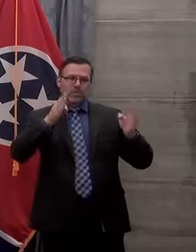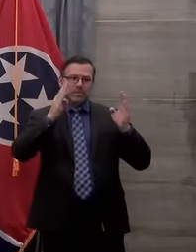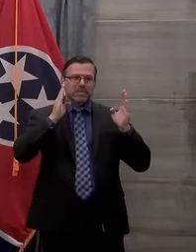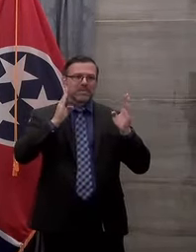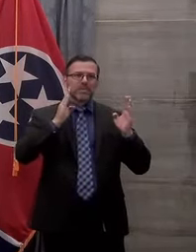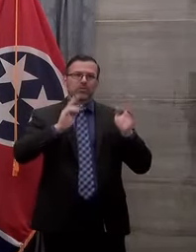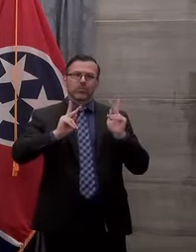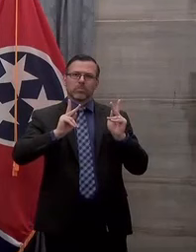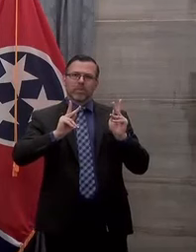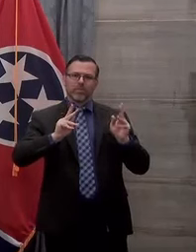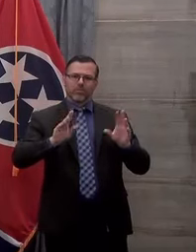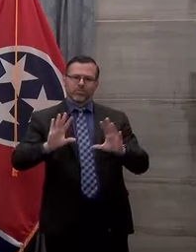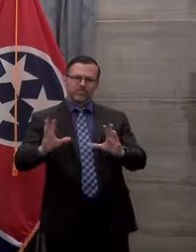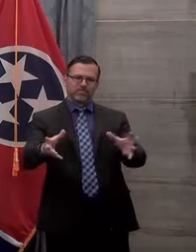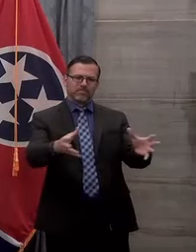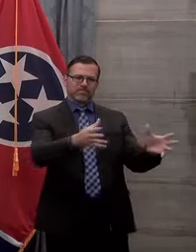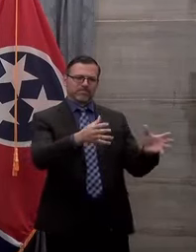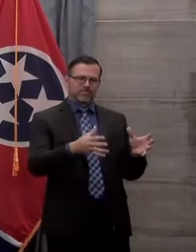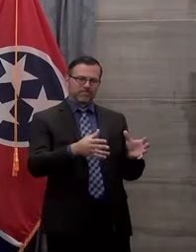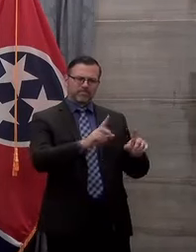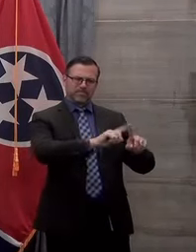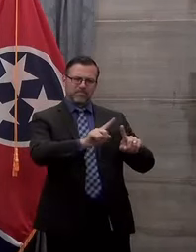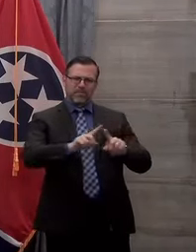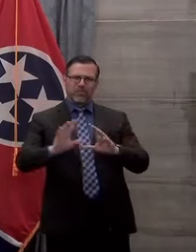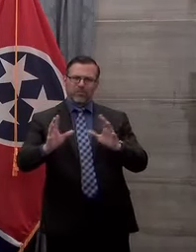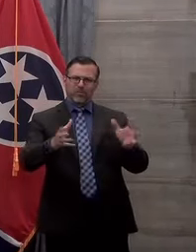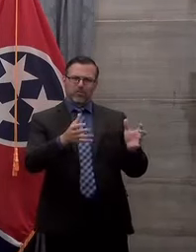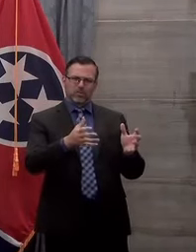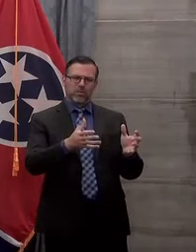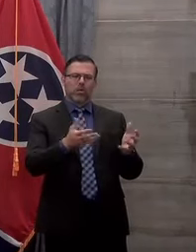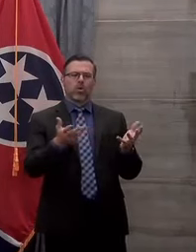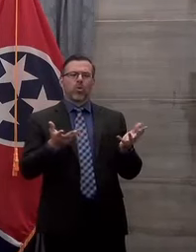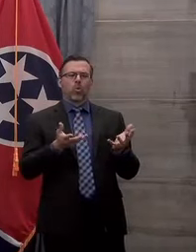most involved in racial reconciliation and understanding what it means to them.